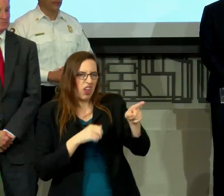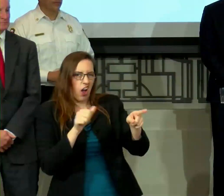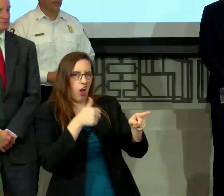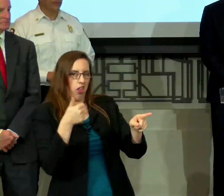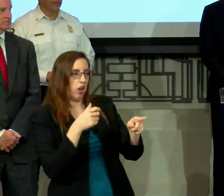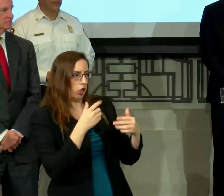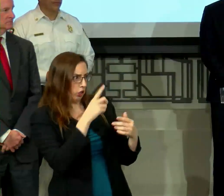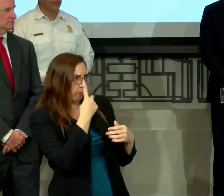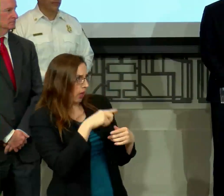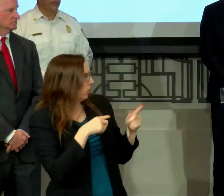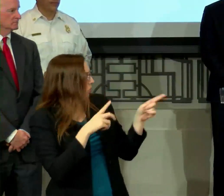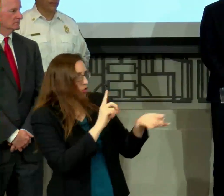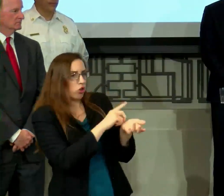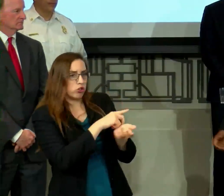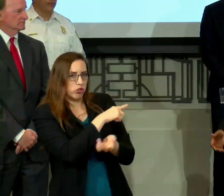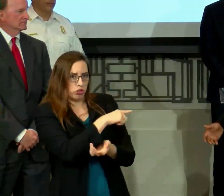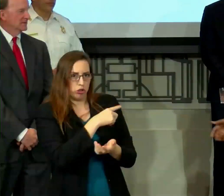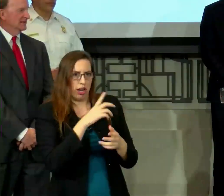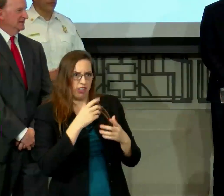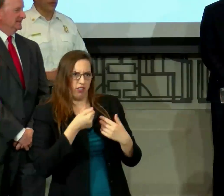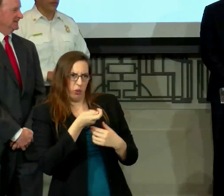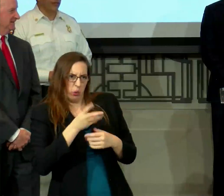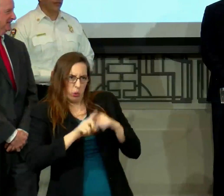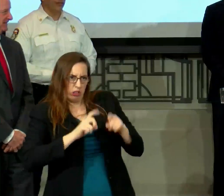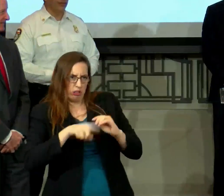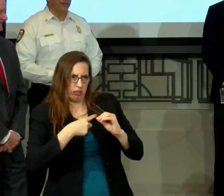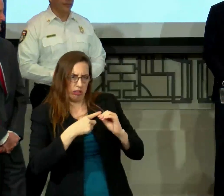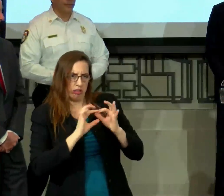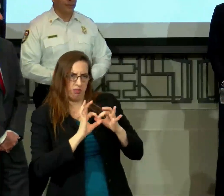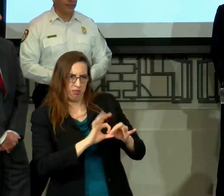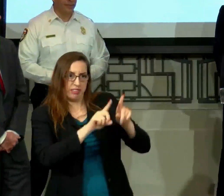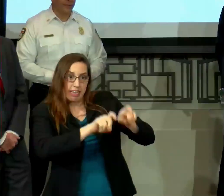few testing questions? Yeah, this is not about me. And I'll challenge two.